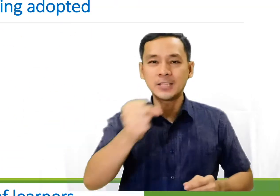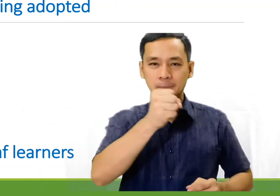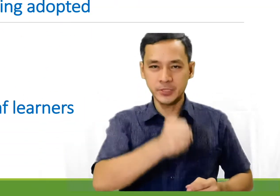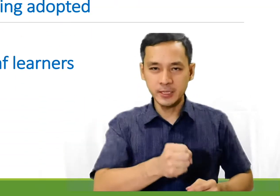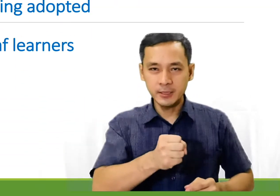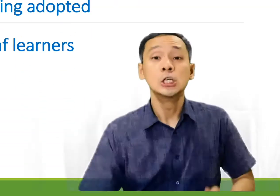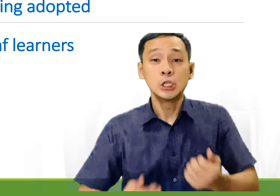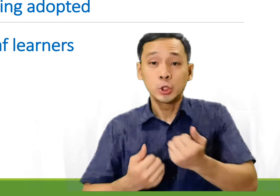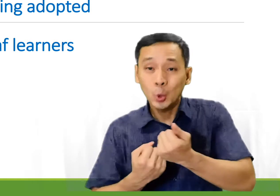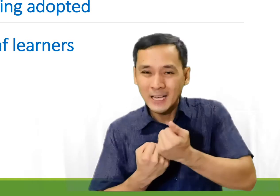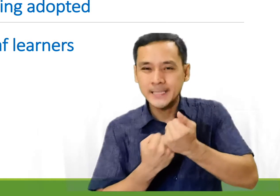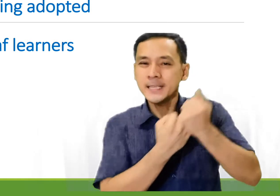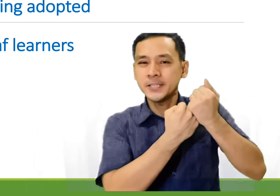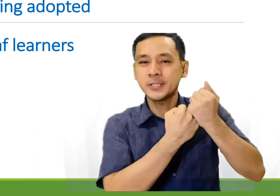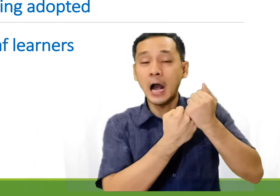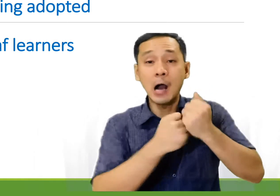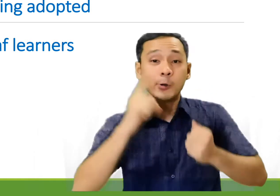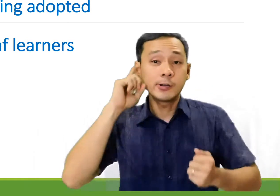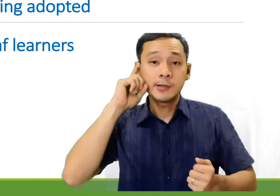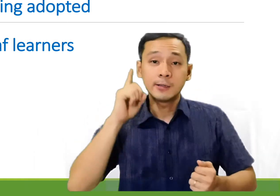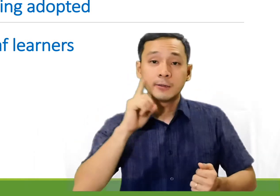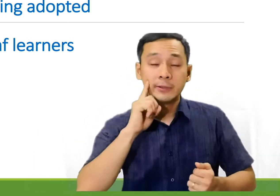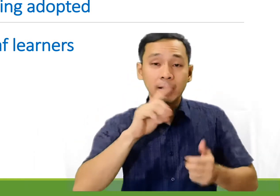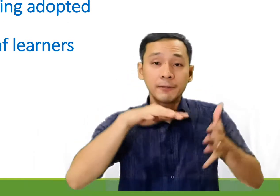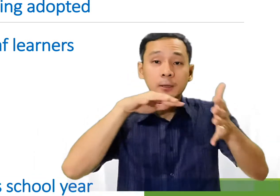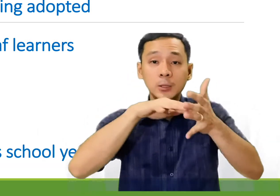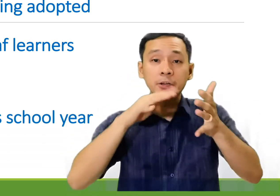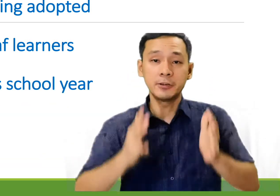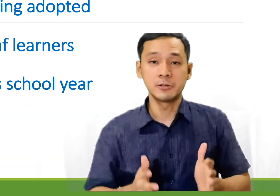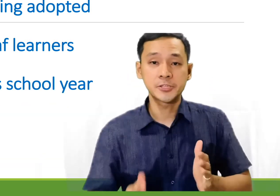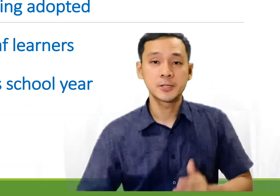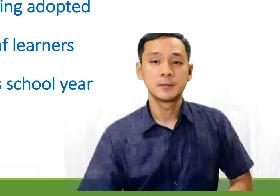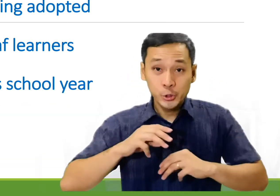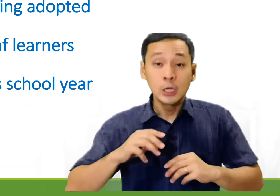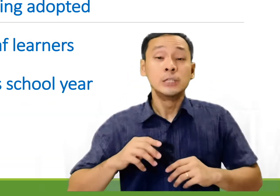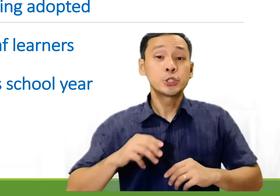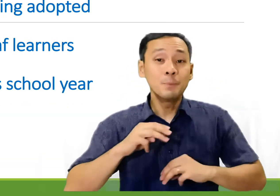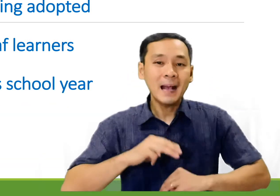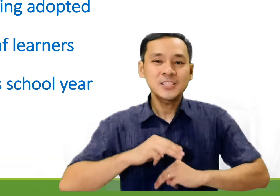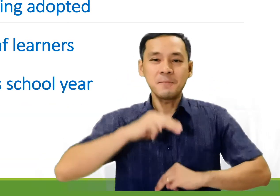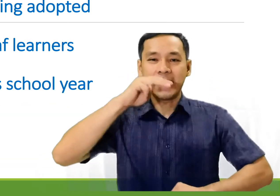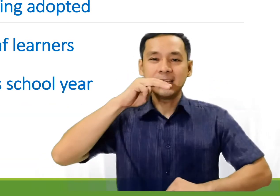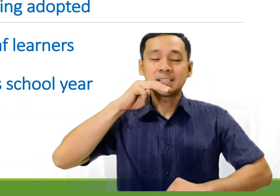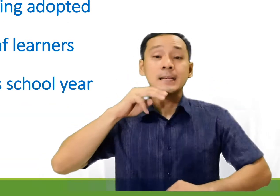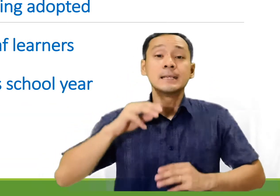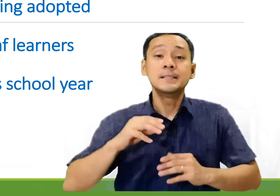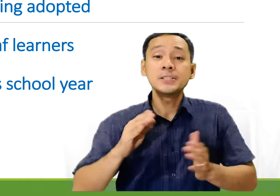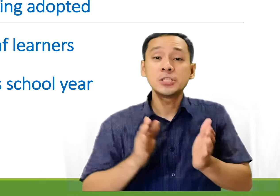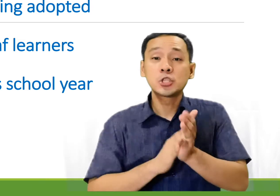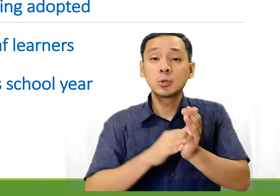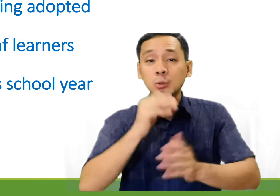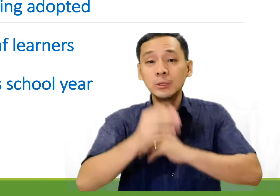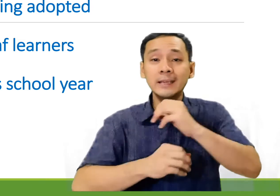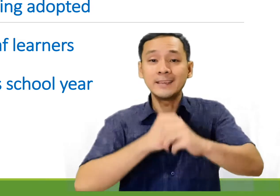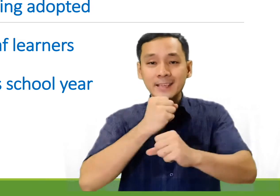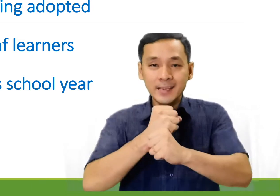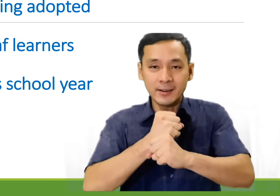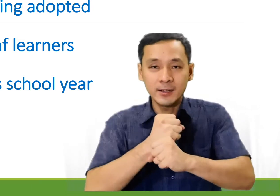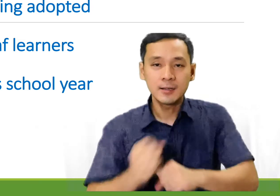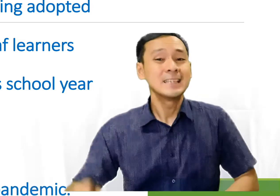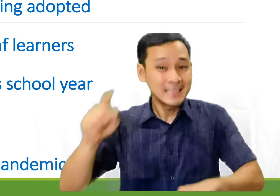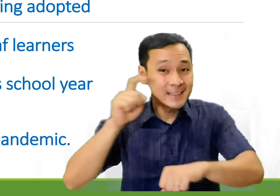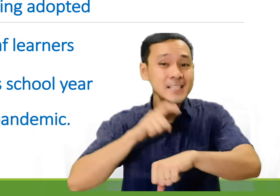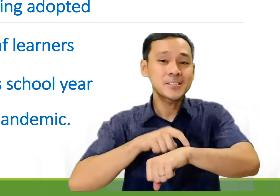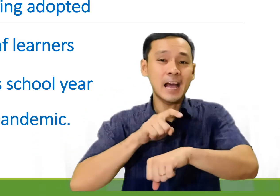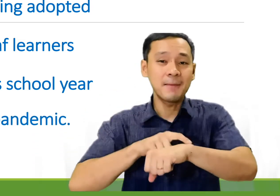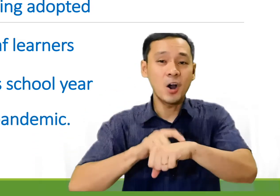being adopted to assist our deaf learners to maximize this school